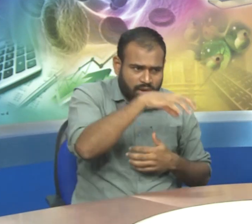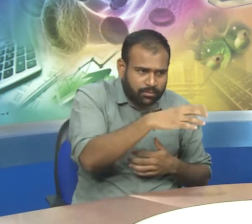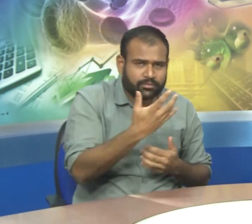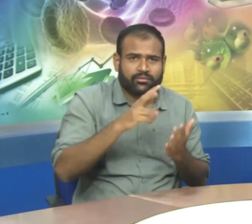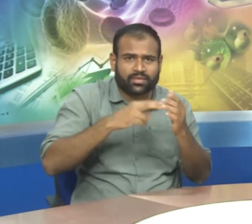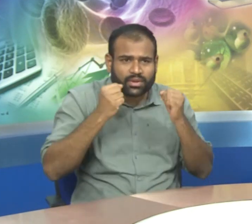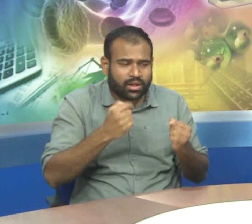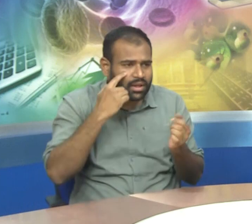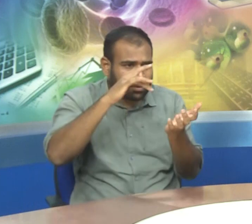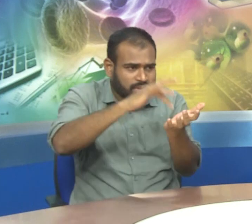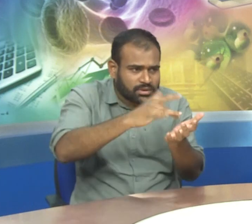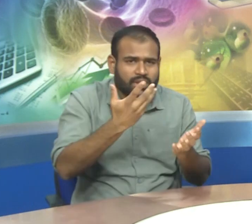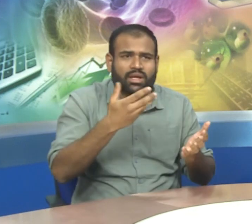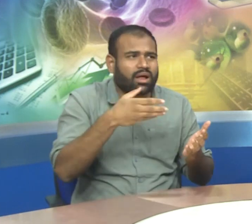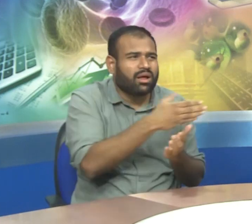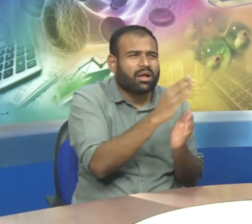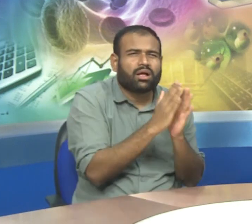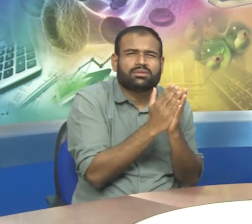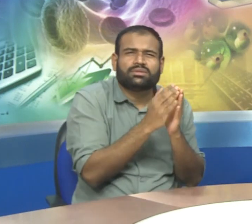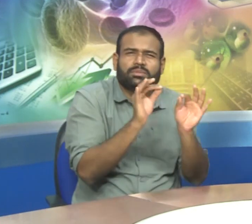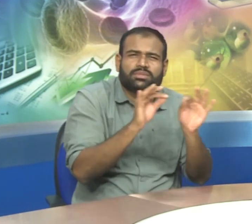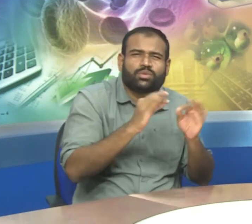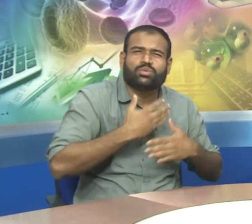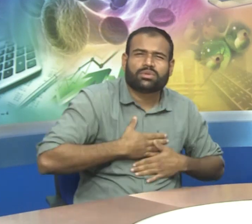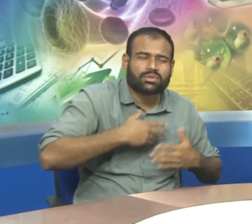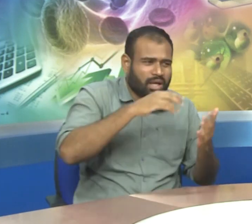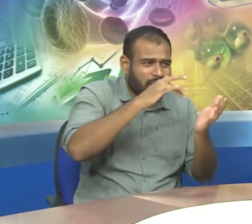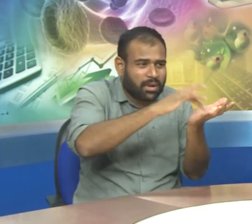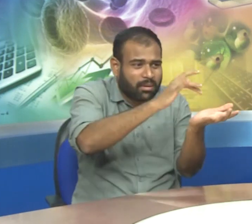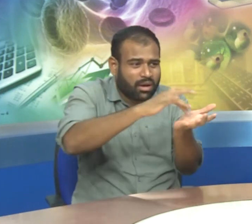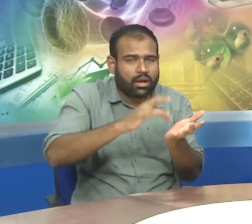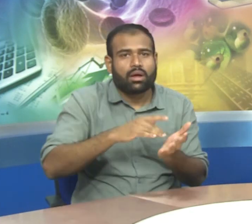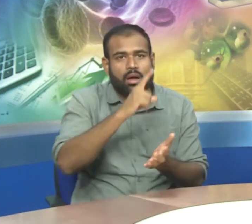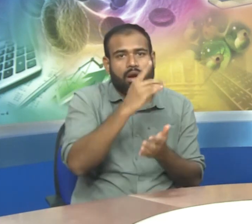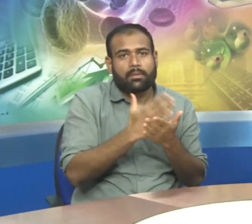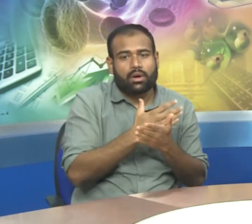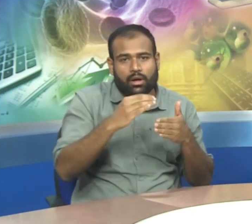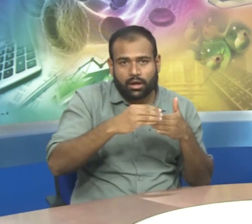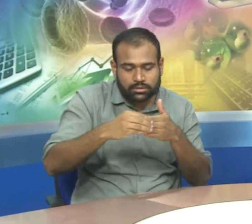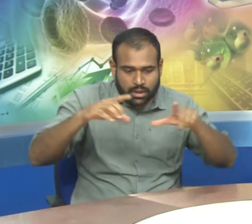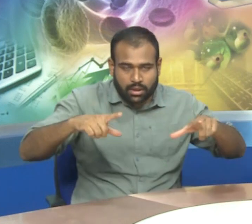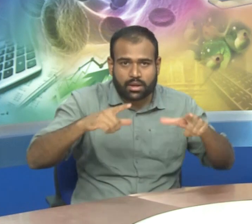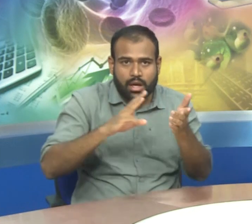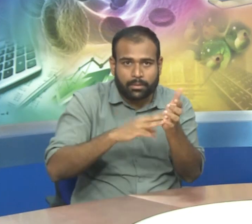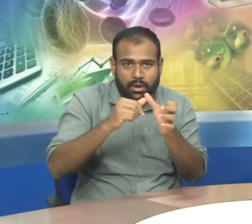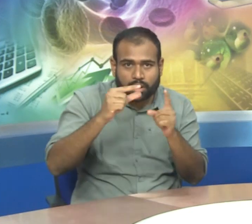location of the newspapers, magazines, display racks, location of the textbooks,